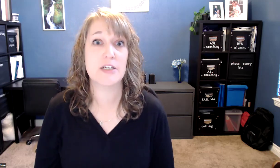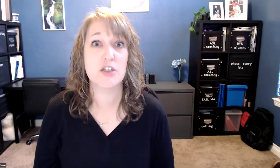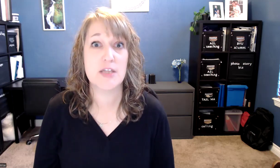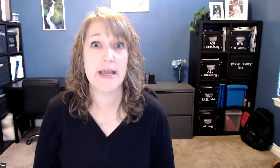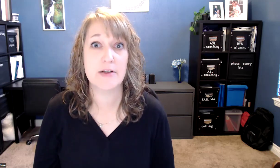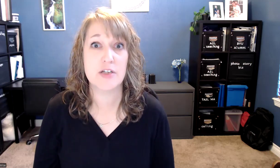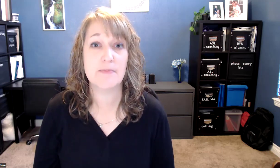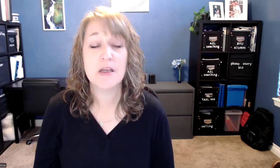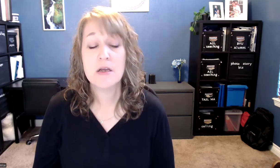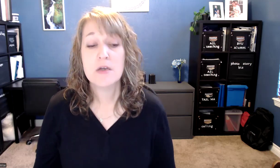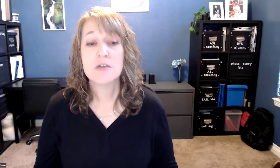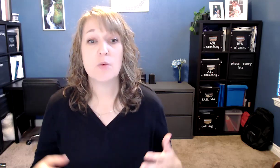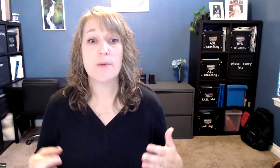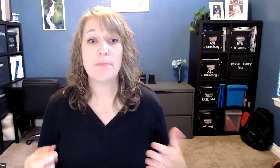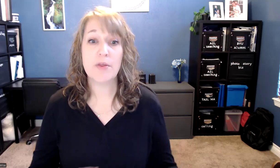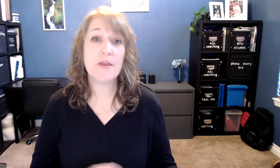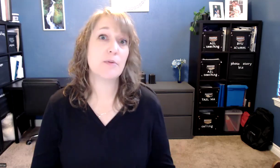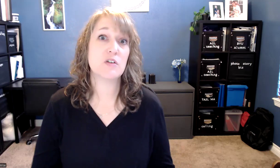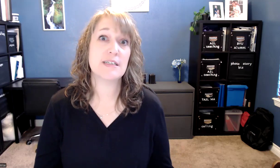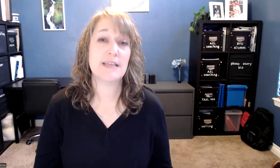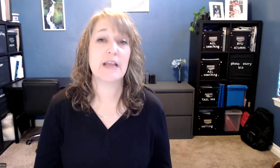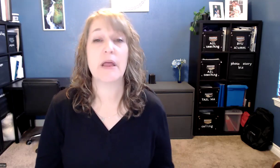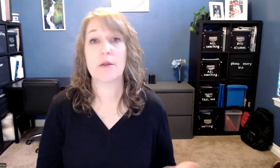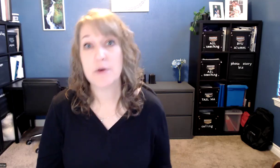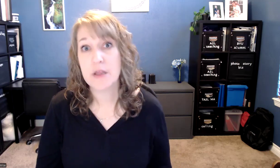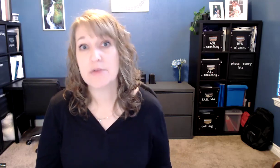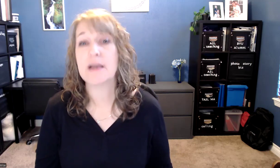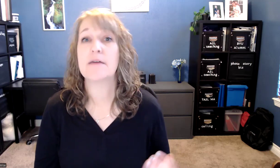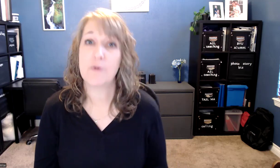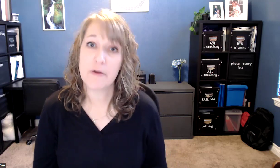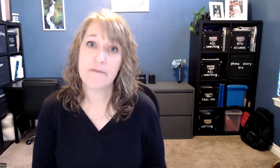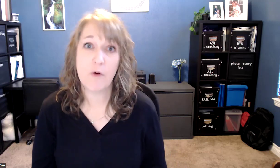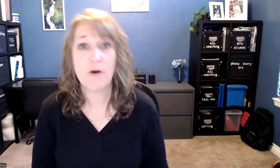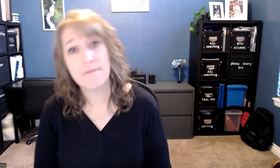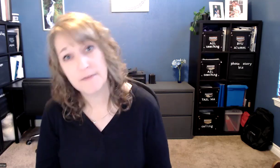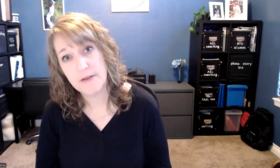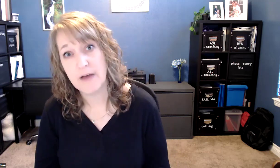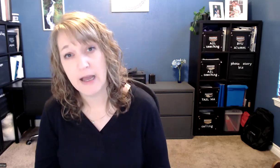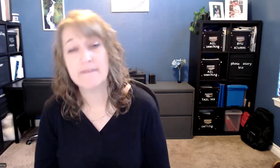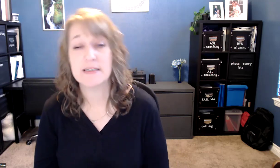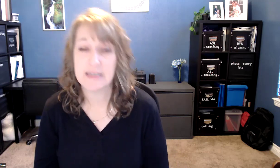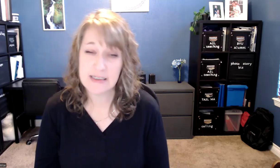change the hand shape. So when both of the numbers are the same, like 33 and 44 and 55 and